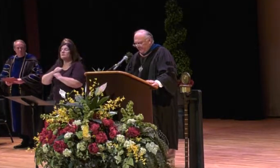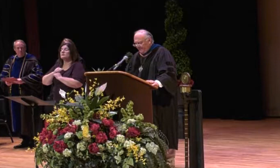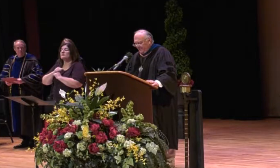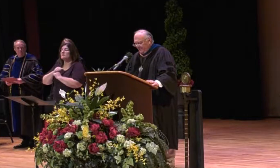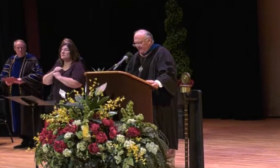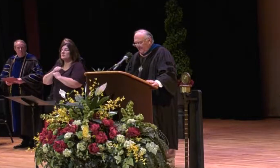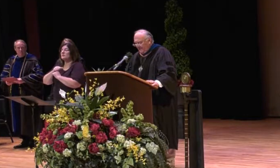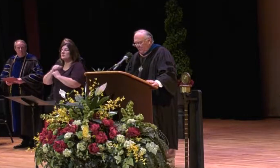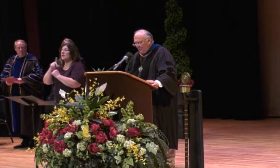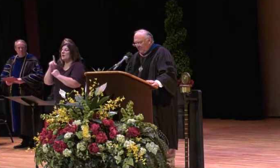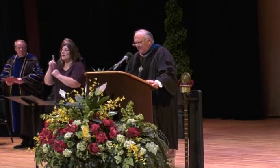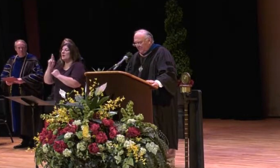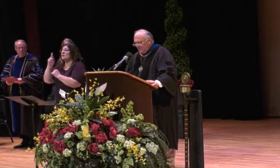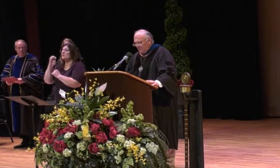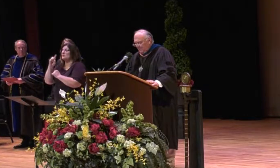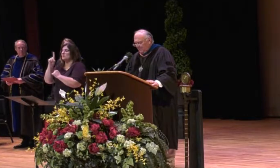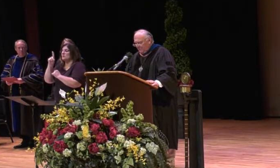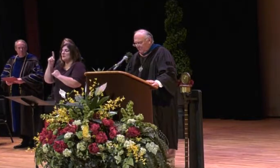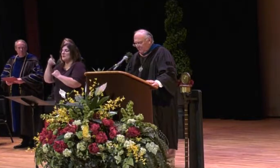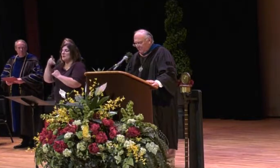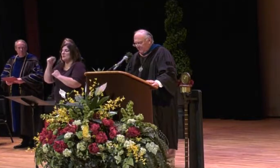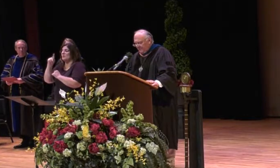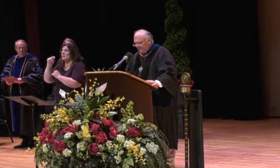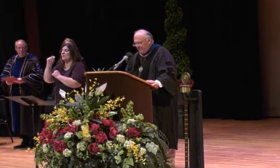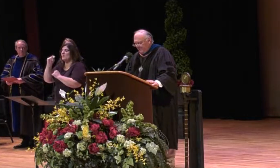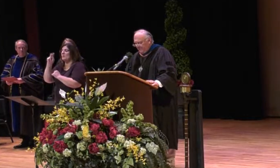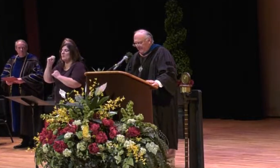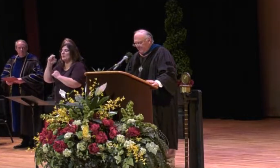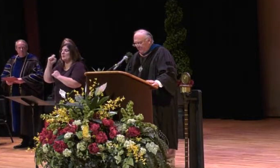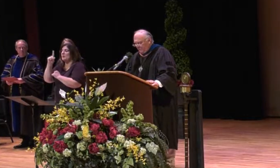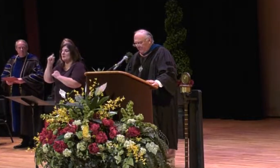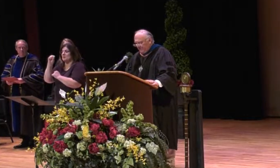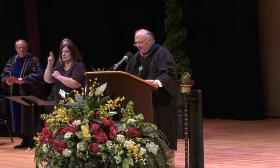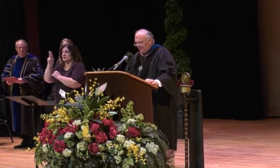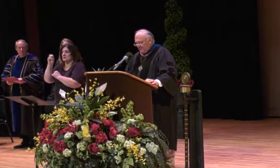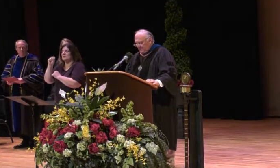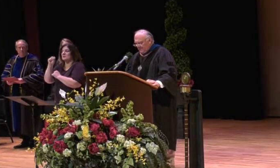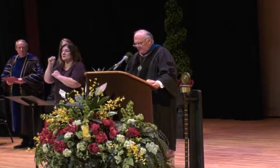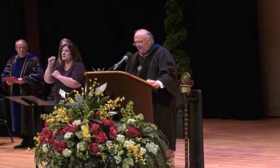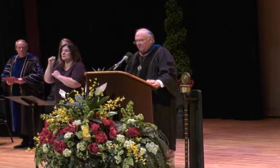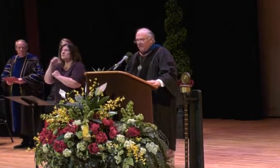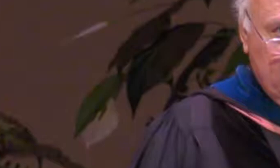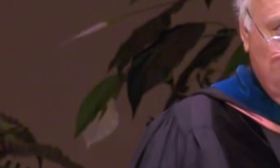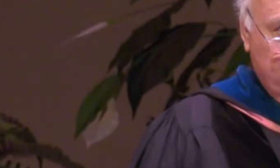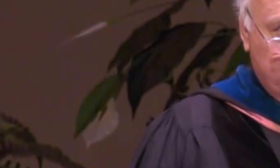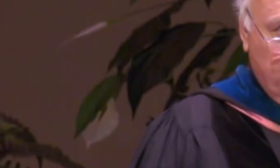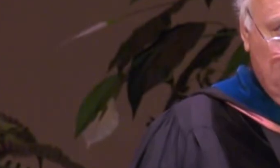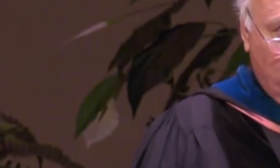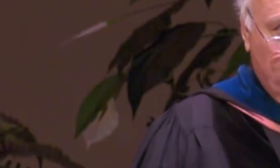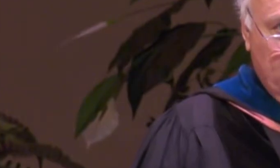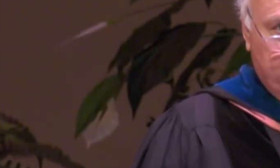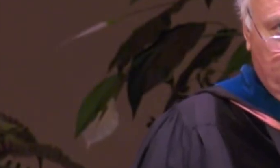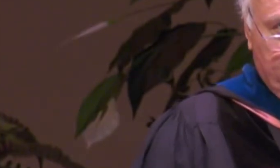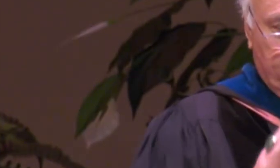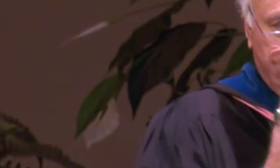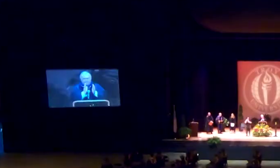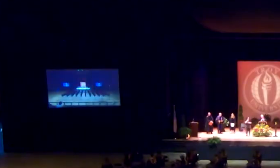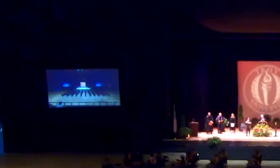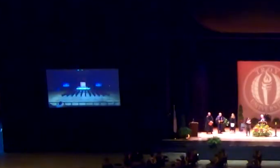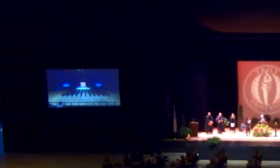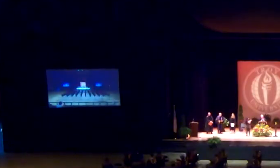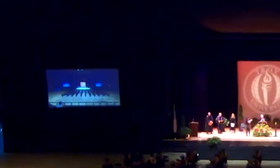Papanastas, Professor and the Wallace D. Malone Jr. Distinguished Faculty Award recipient. Let's recognize these platform guests,